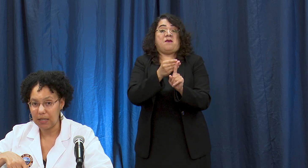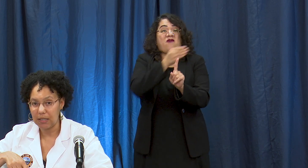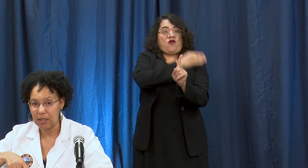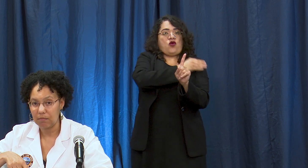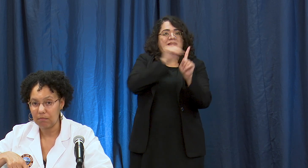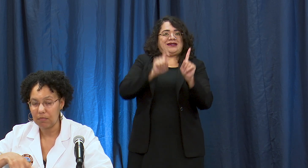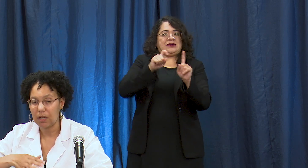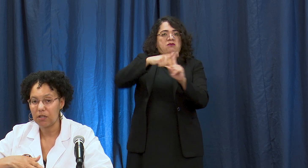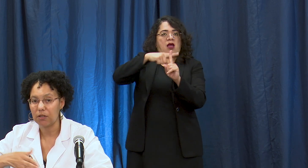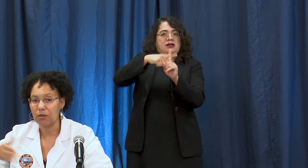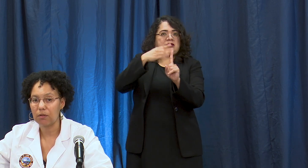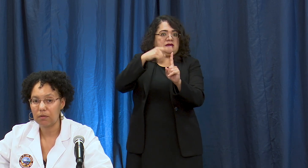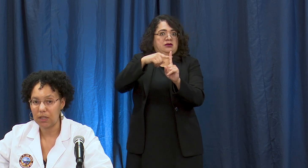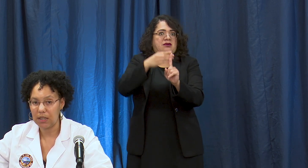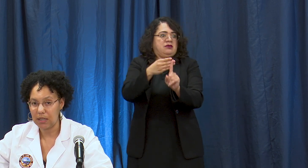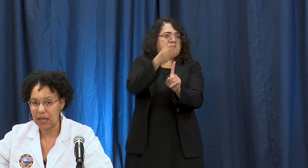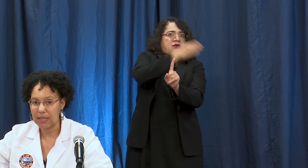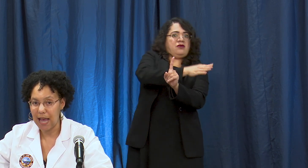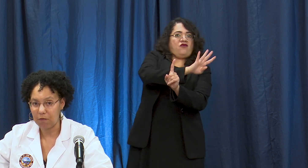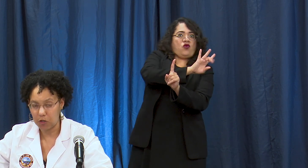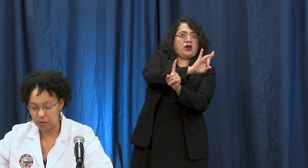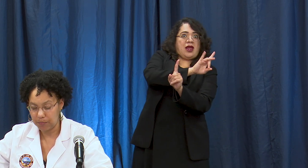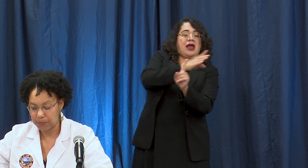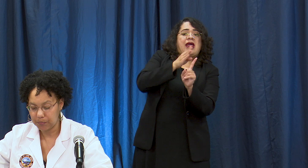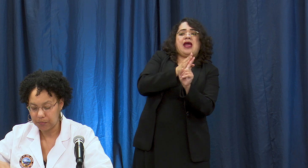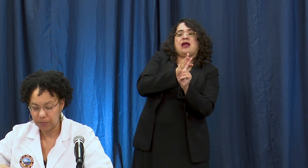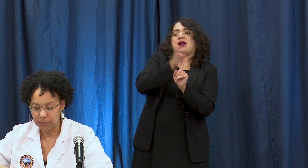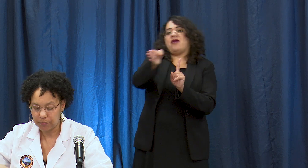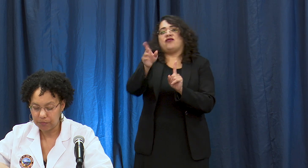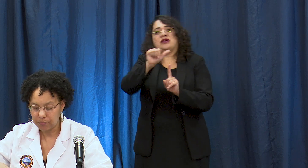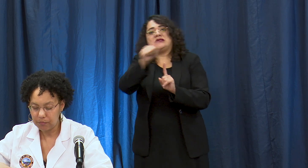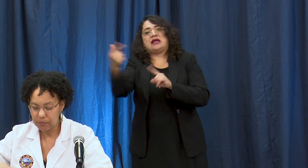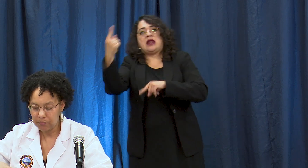positive test until the 10 days after.